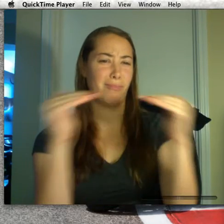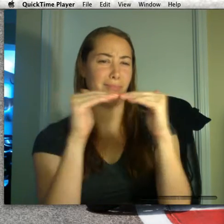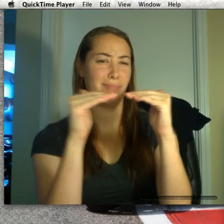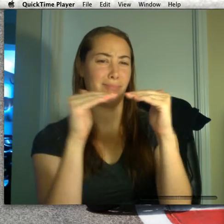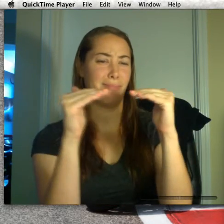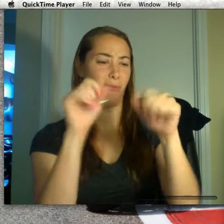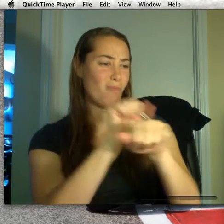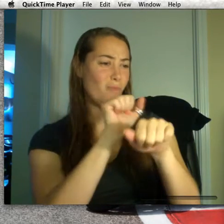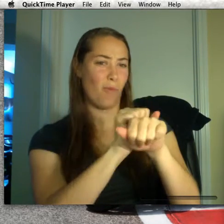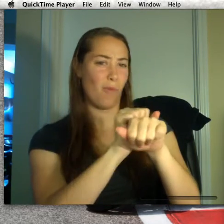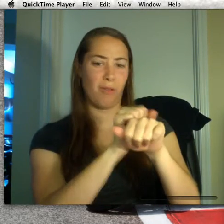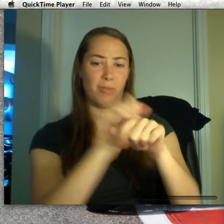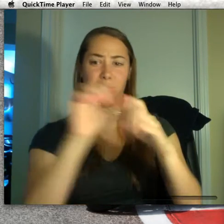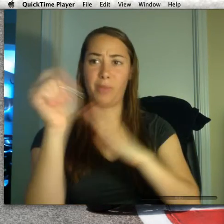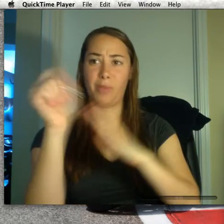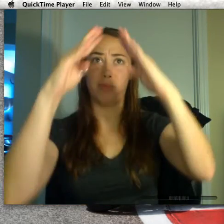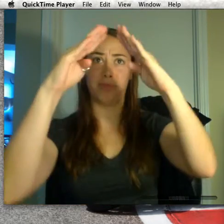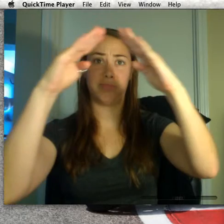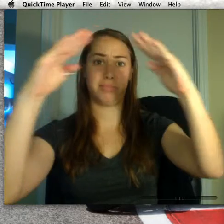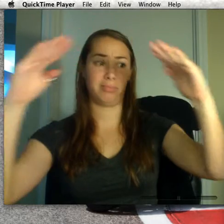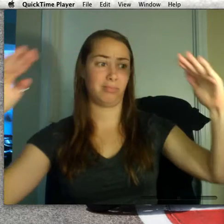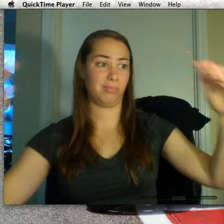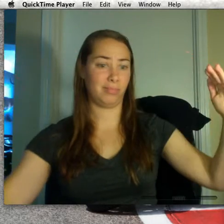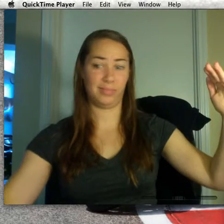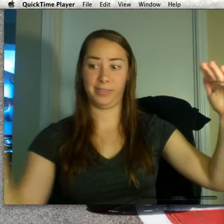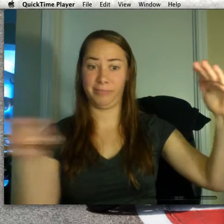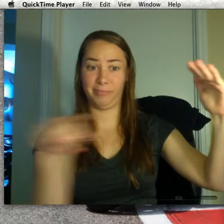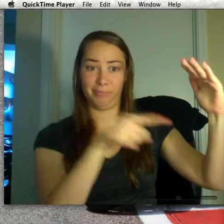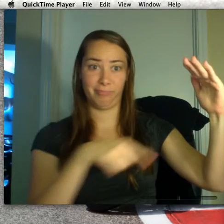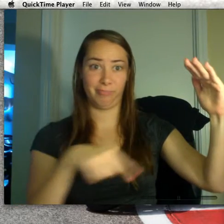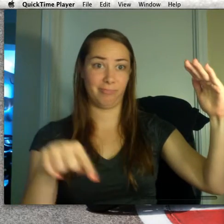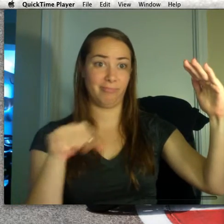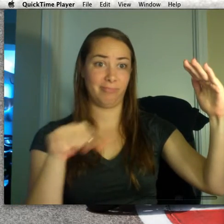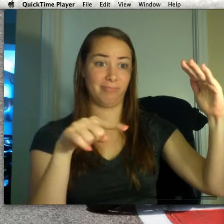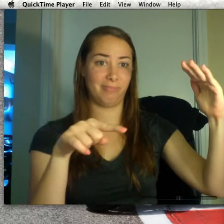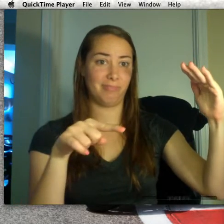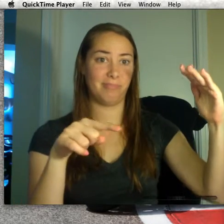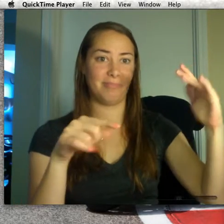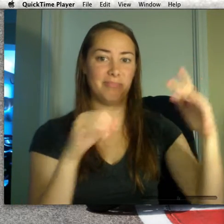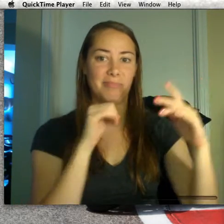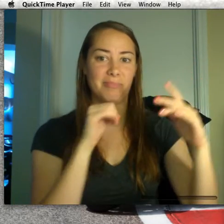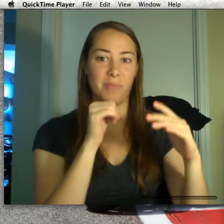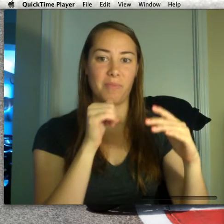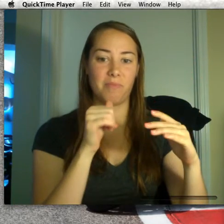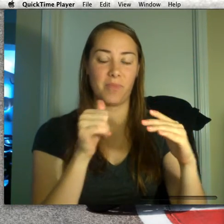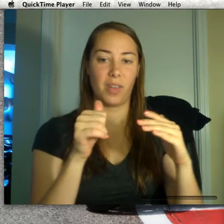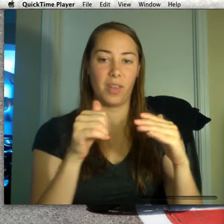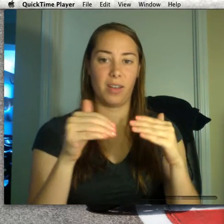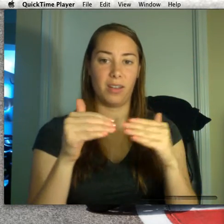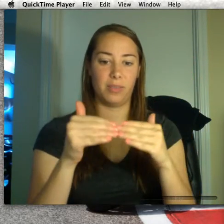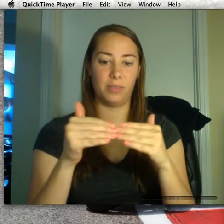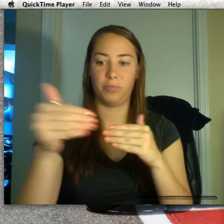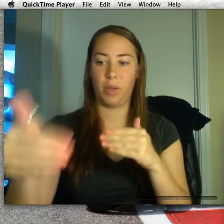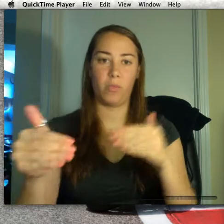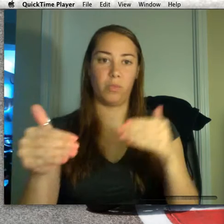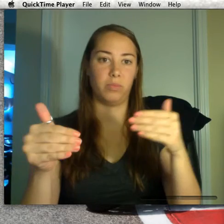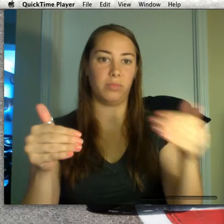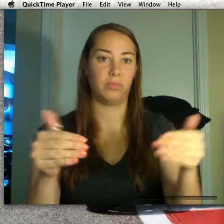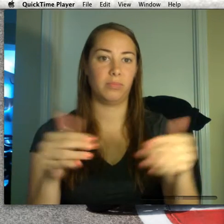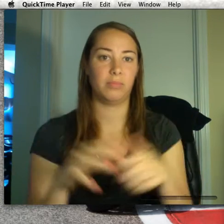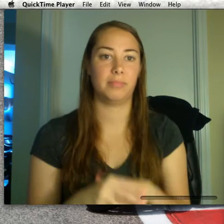one big tent. Many races, many faces, many places. I hear the writer